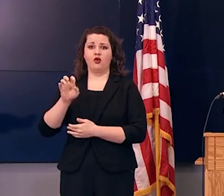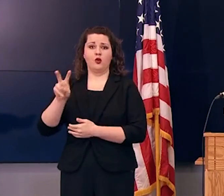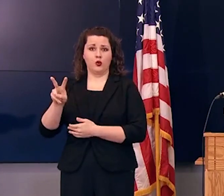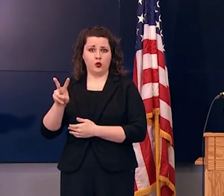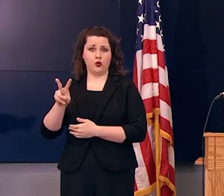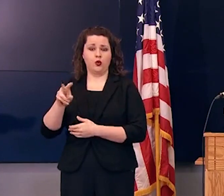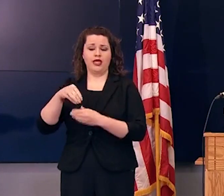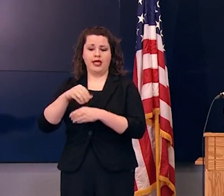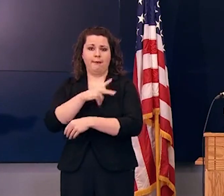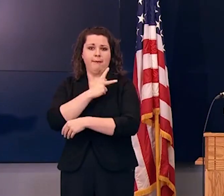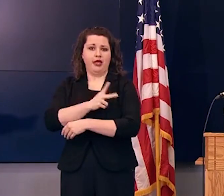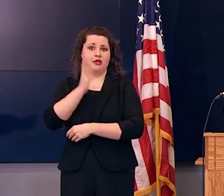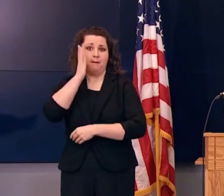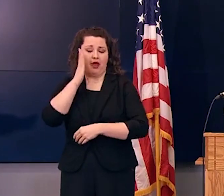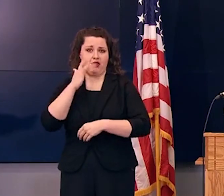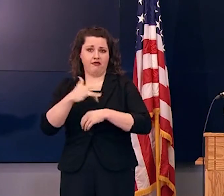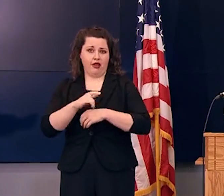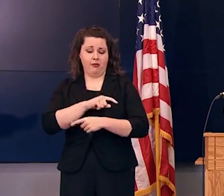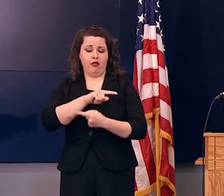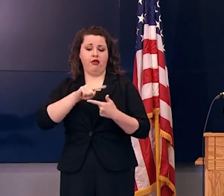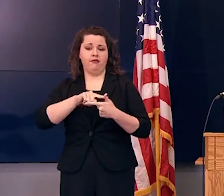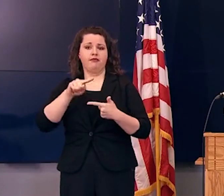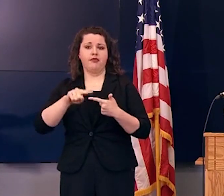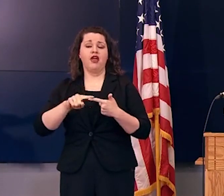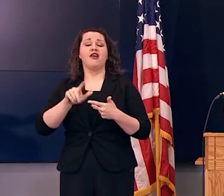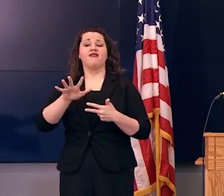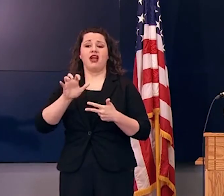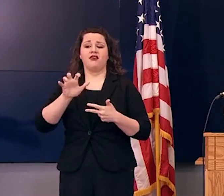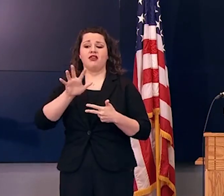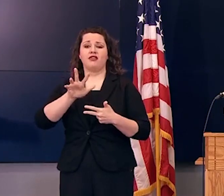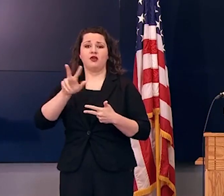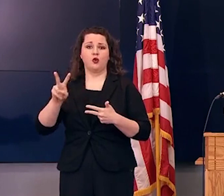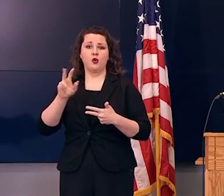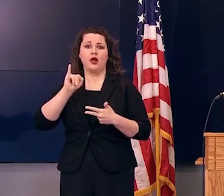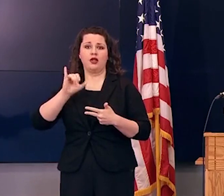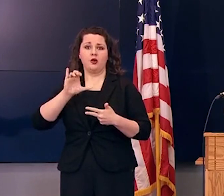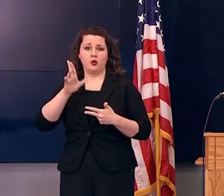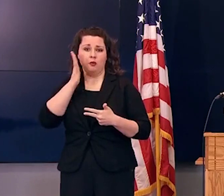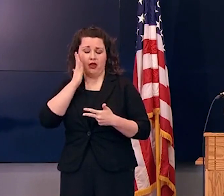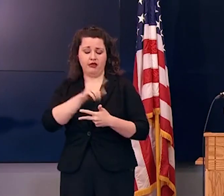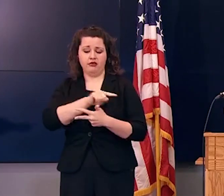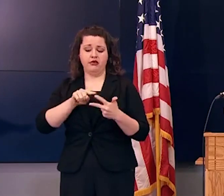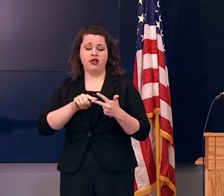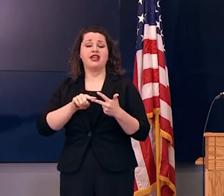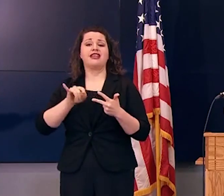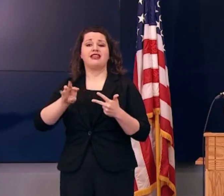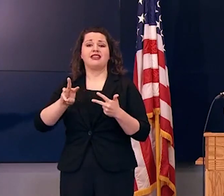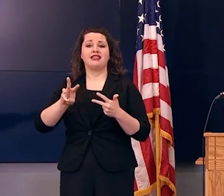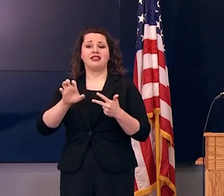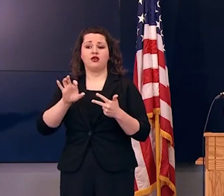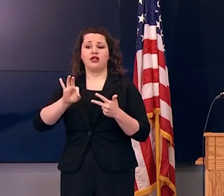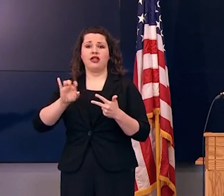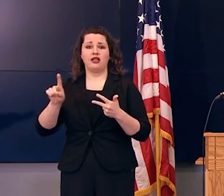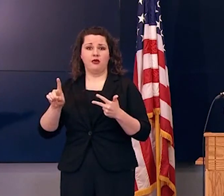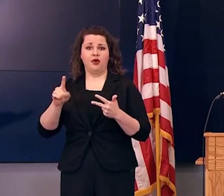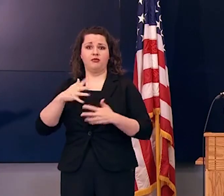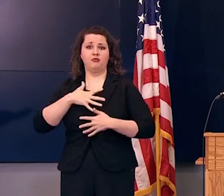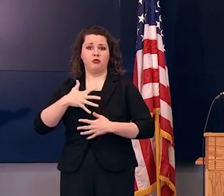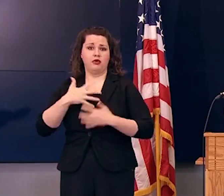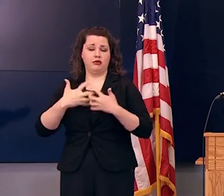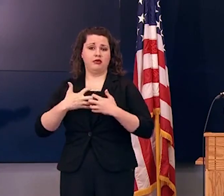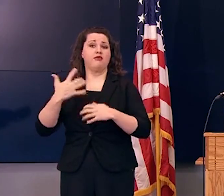4,402 inpatient beds, 552 ICU beds, and 691 ventilators that